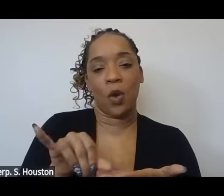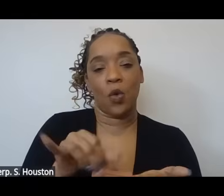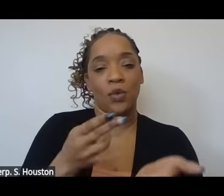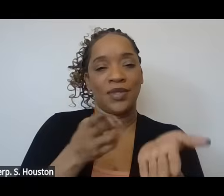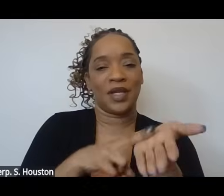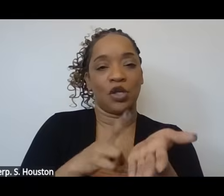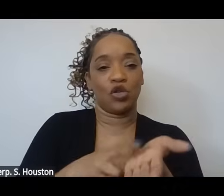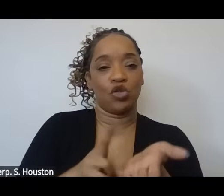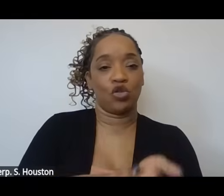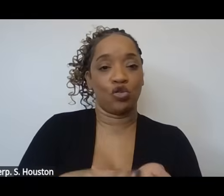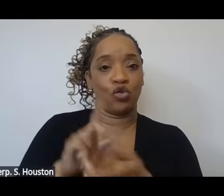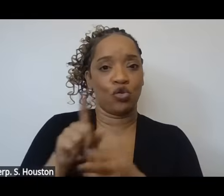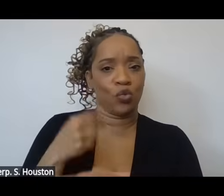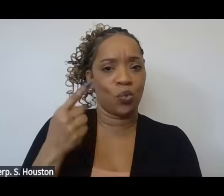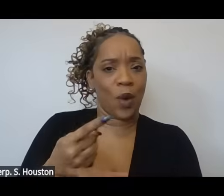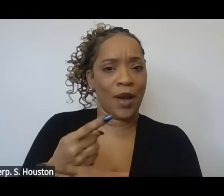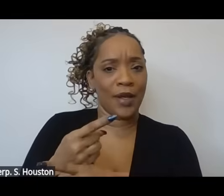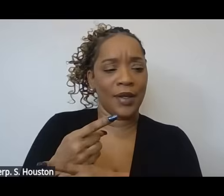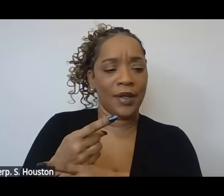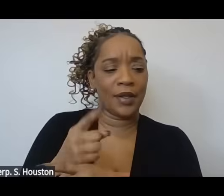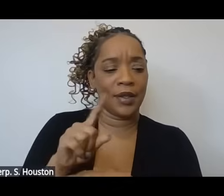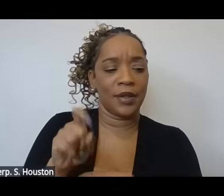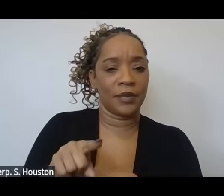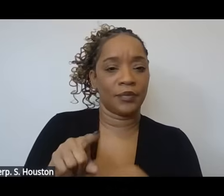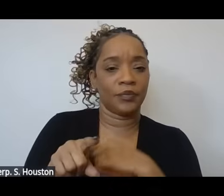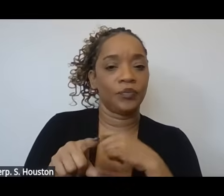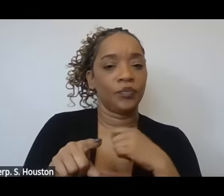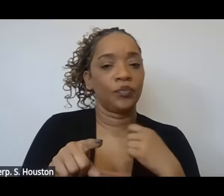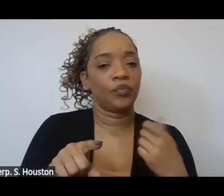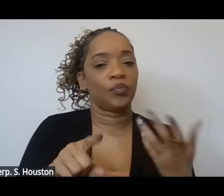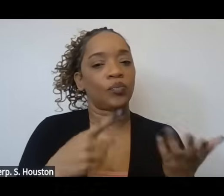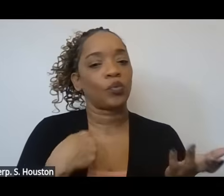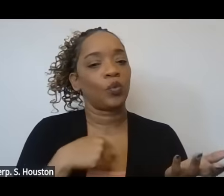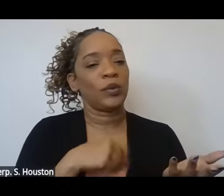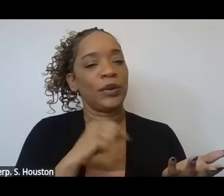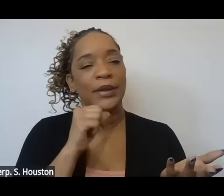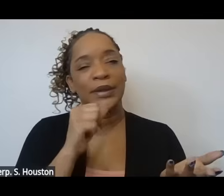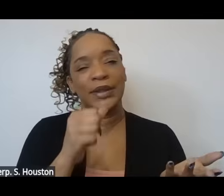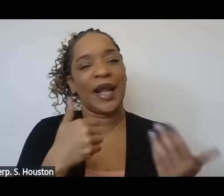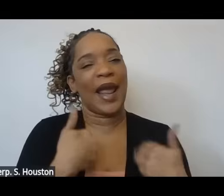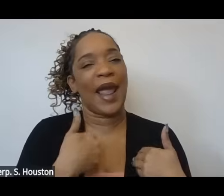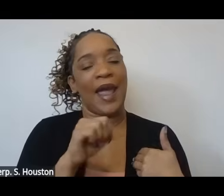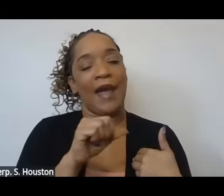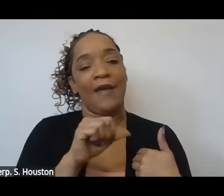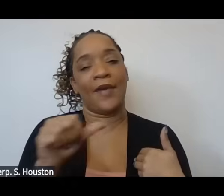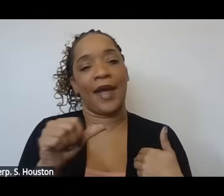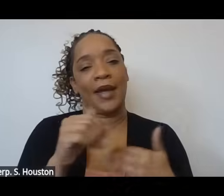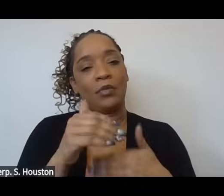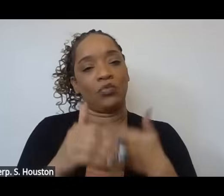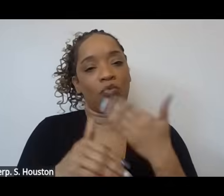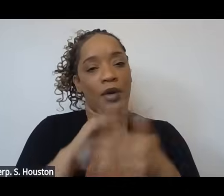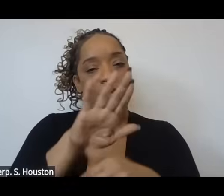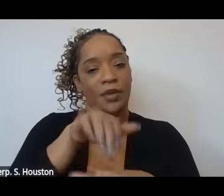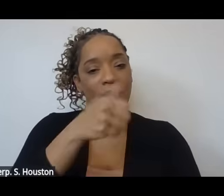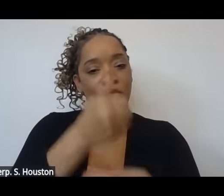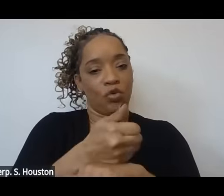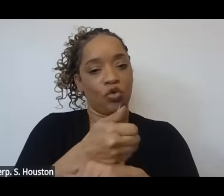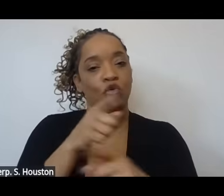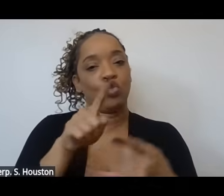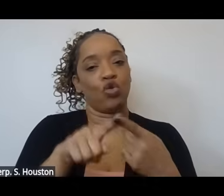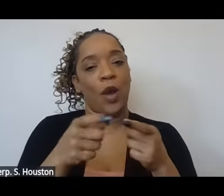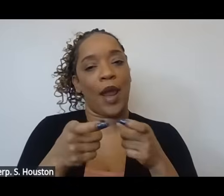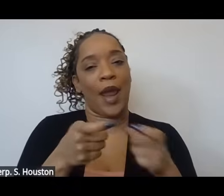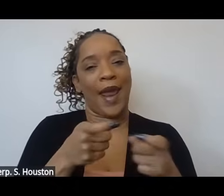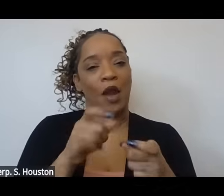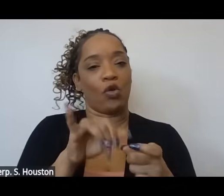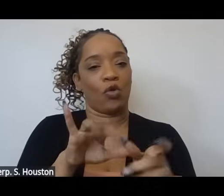Yeah, I mean, we didn't have a process to handle challenges to the circulator signatures within the sample. So that's